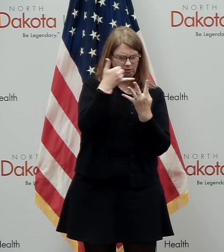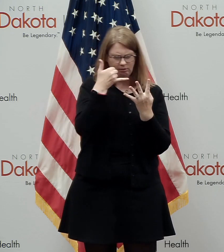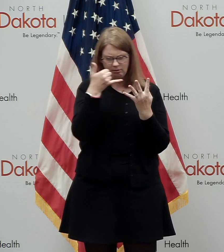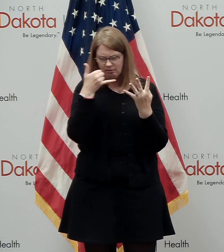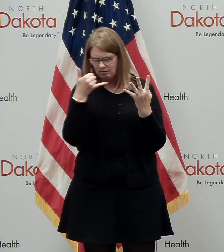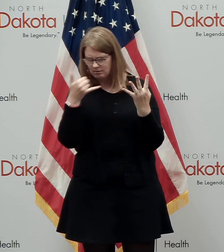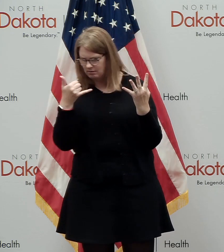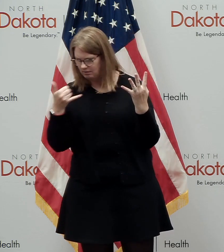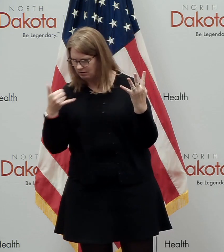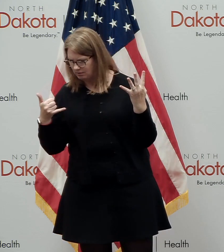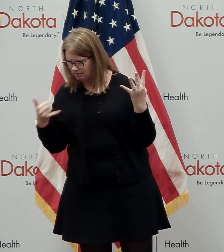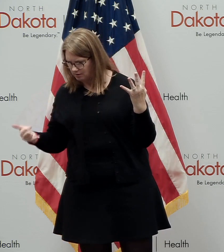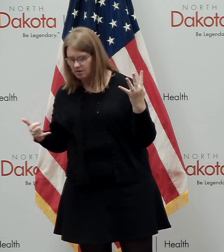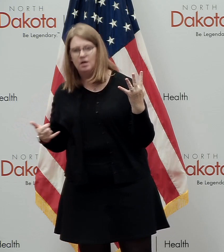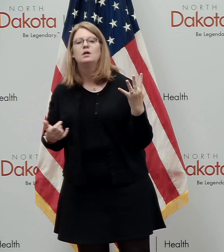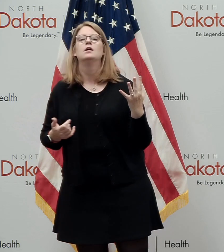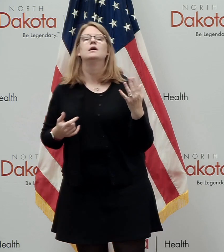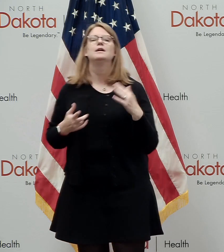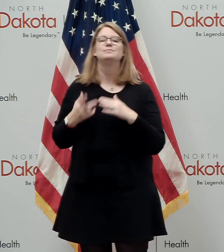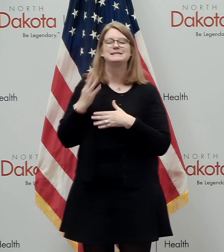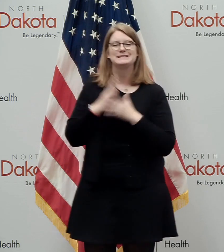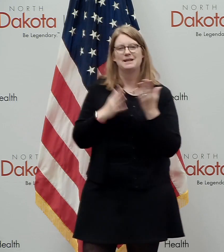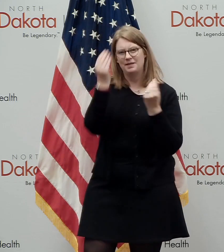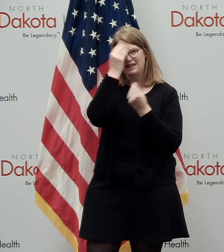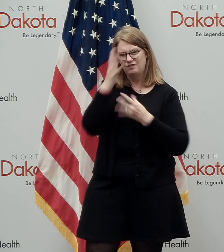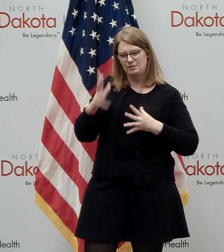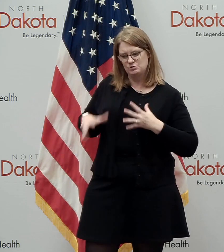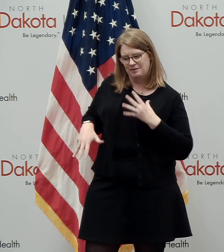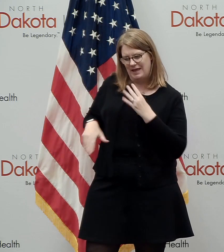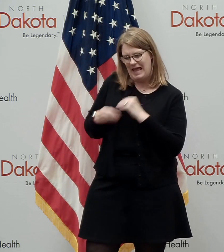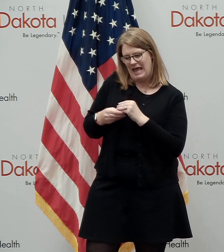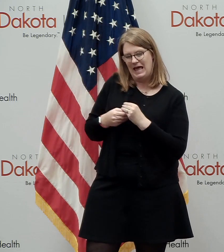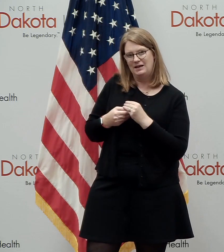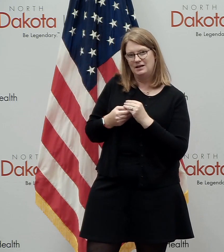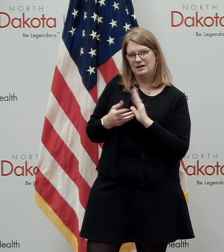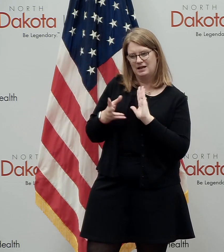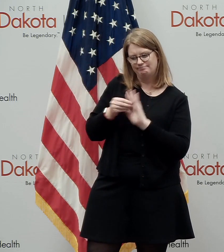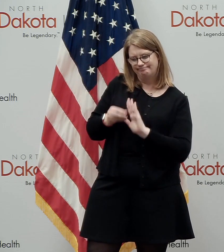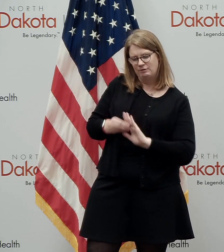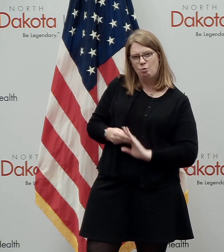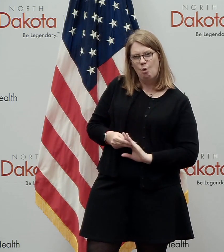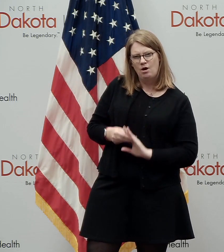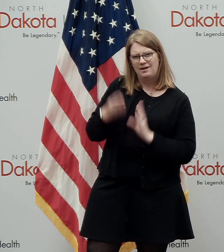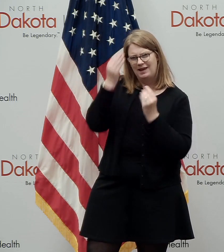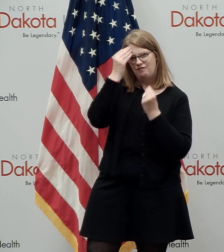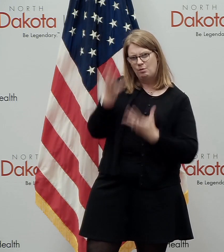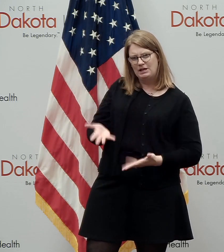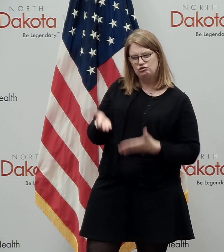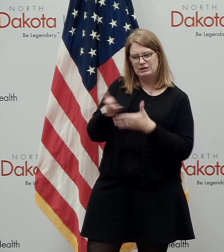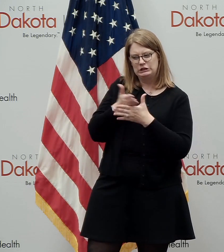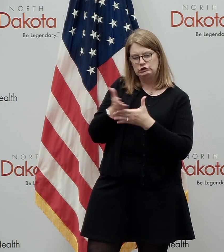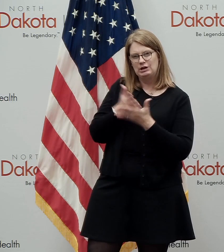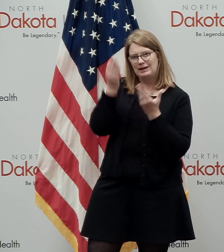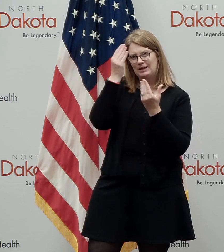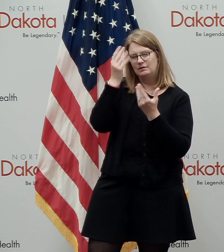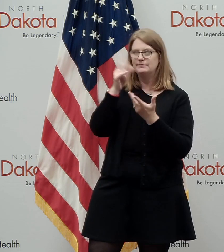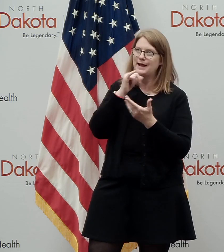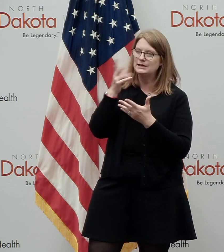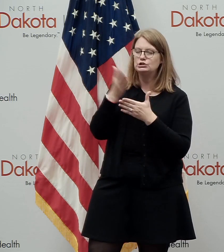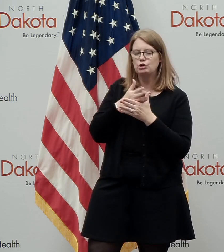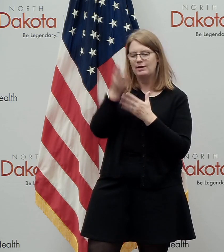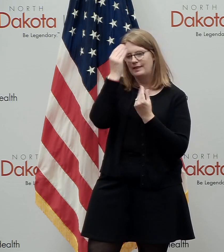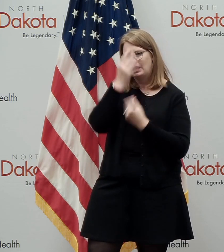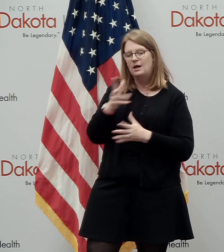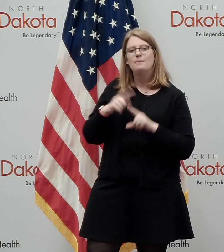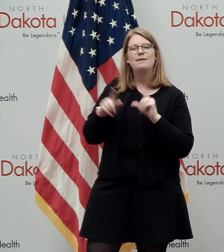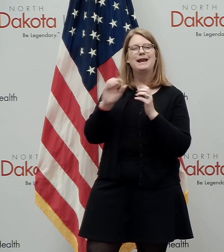we've been able to automate the back end with systems in terms of how we're recording and sharing, not sharing the data, but how we're